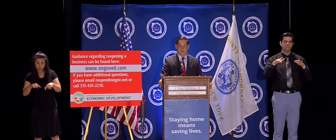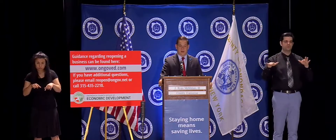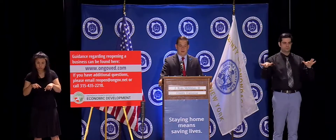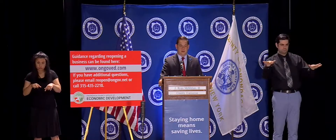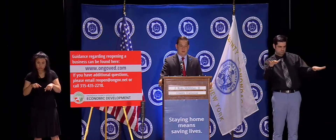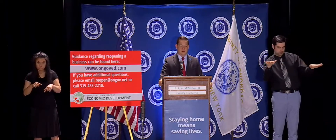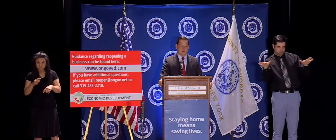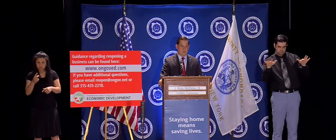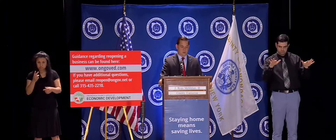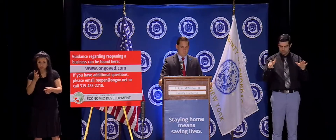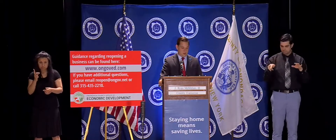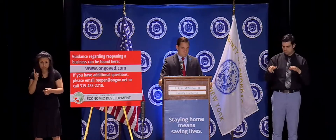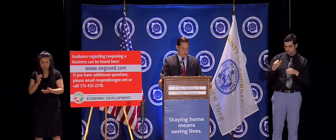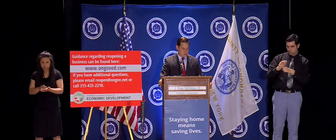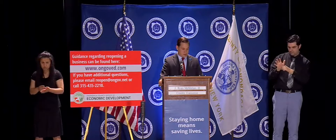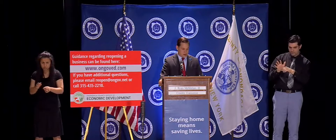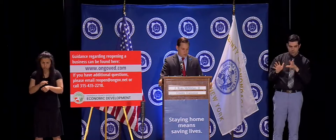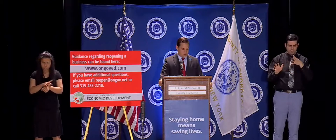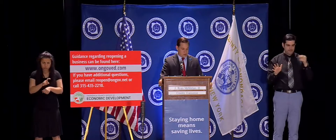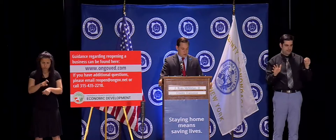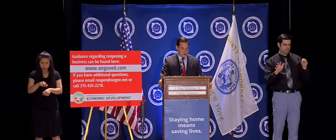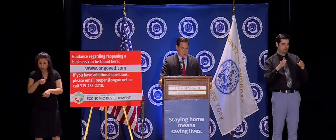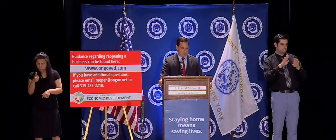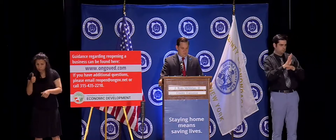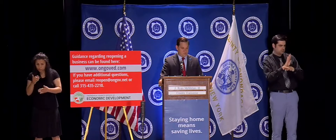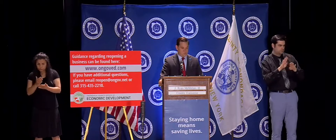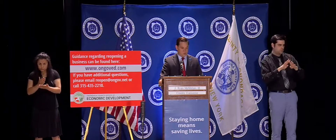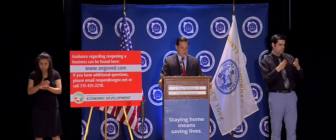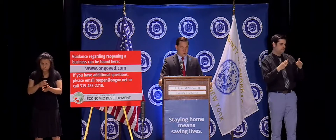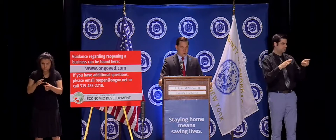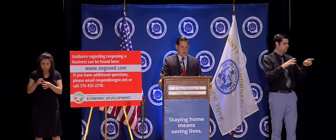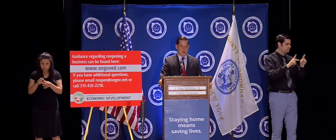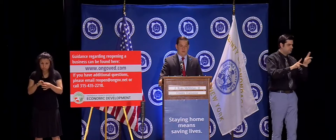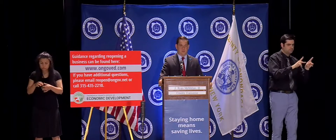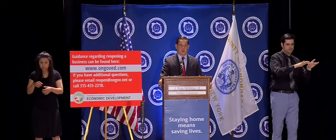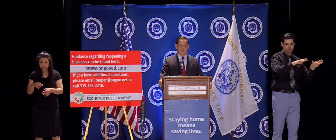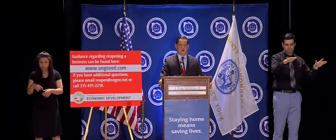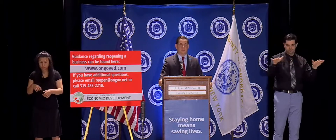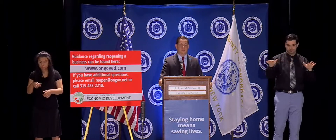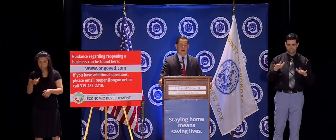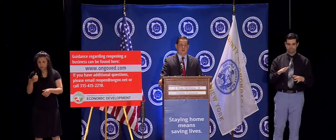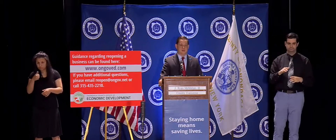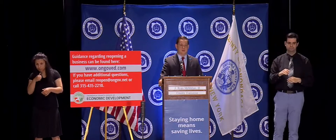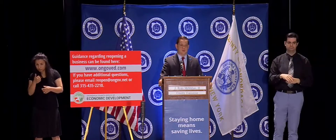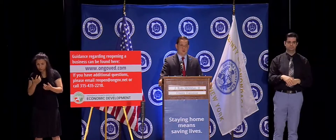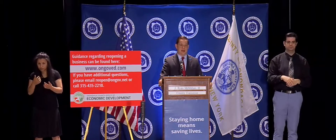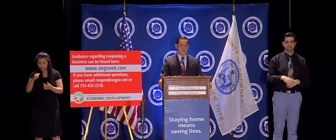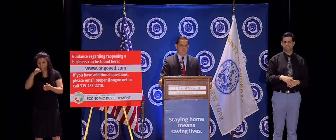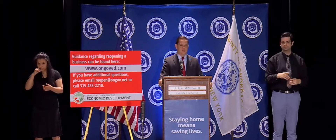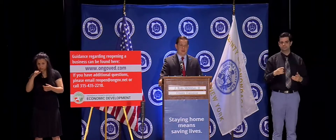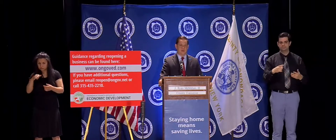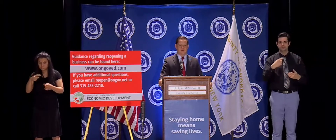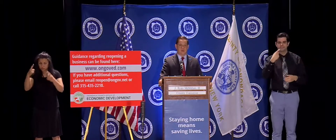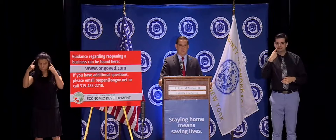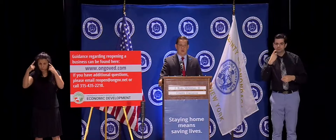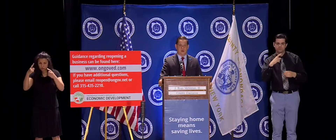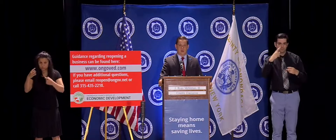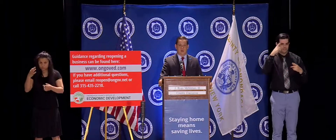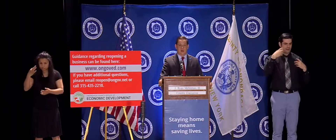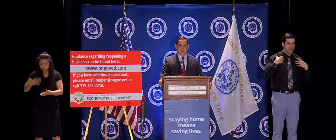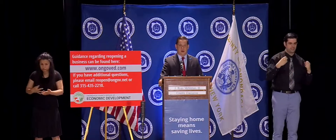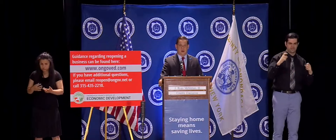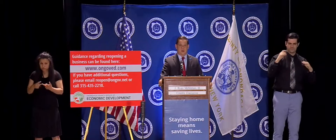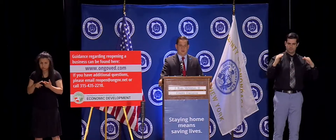You got to find it in dealing with mental health. There's no way to pay for public health response if your economy shut down for a